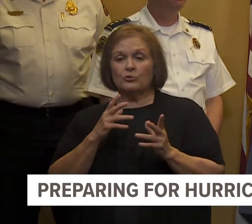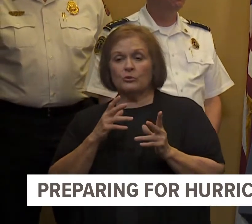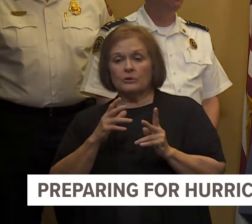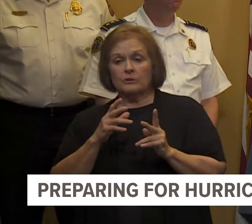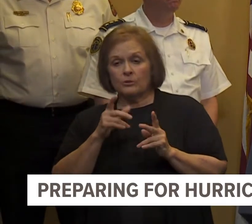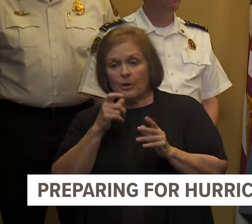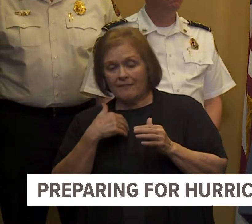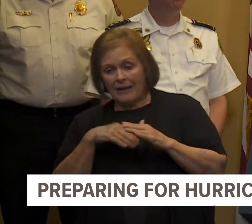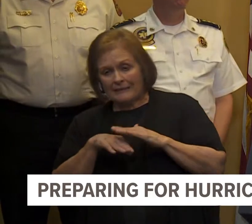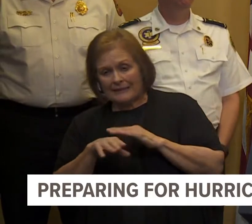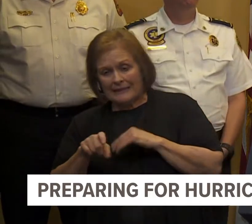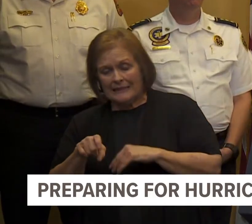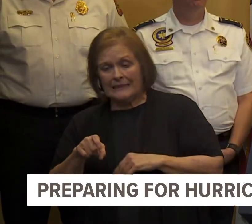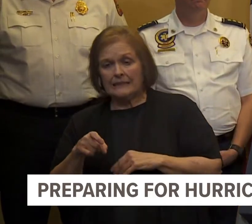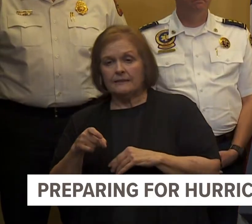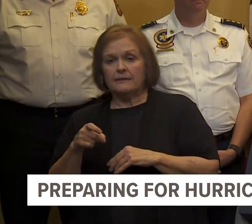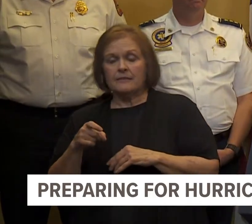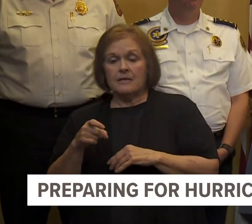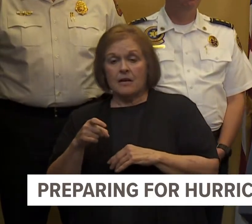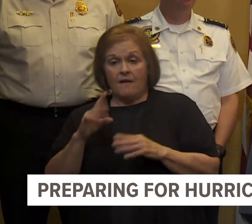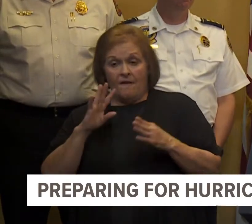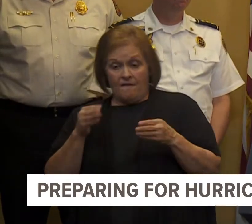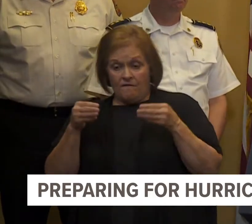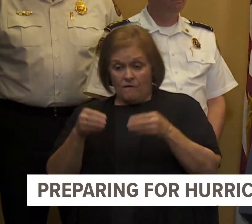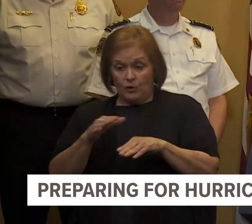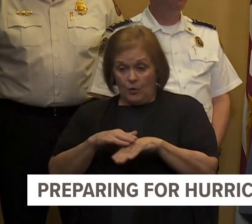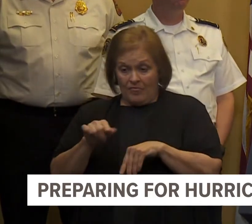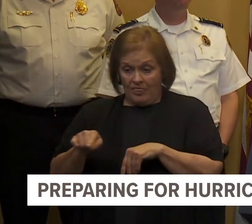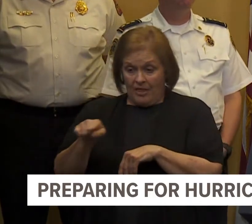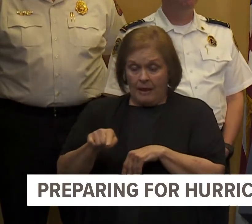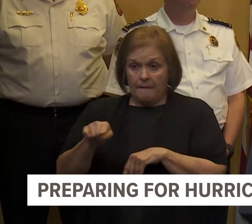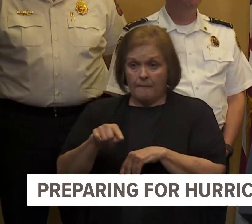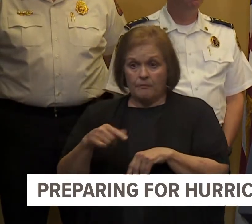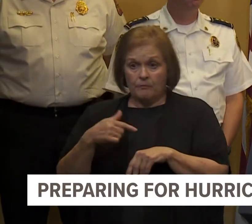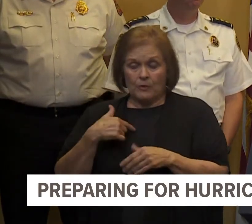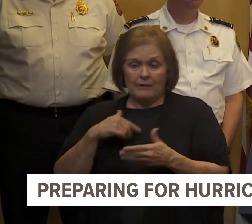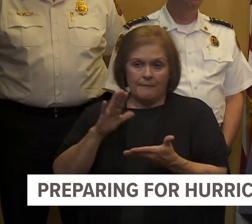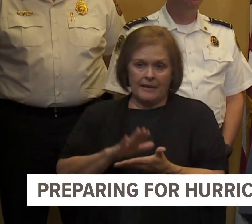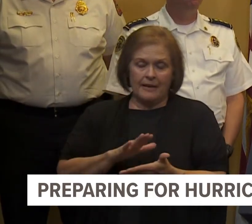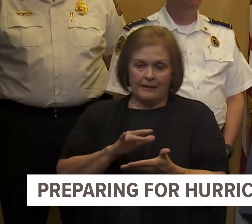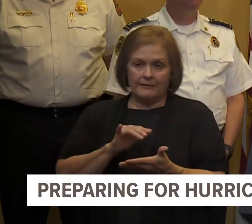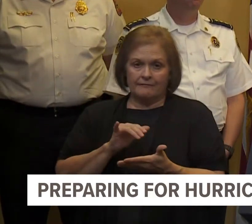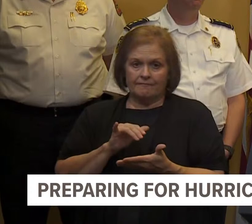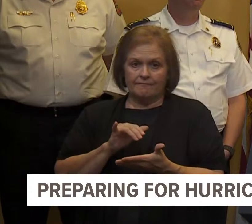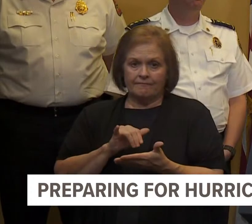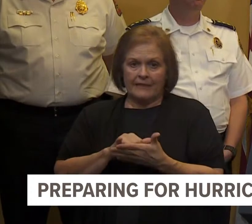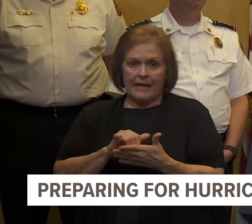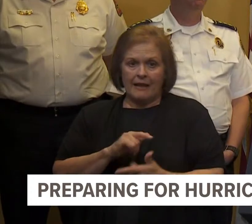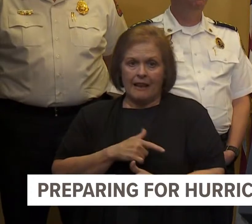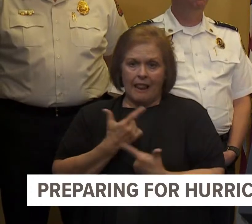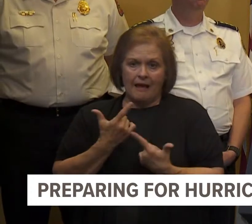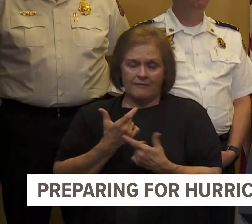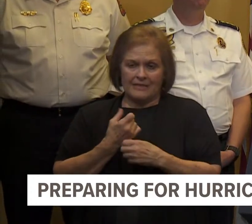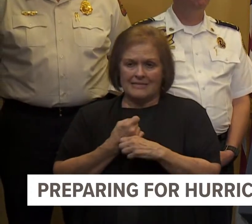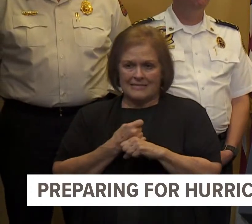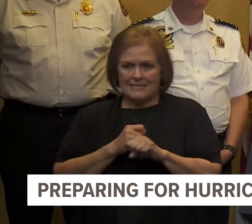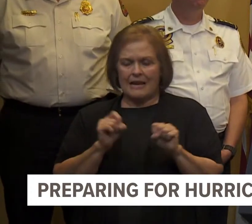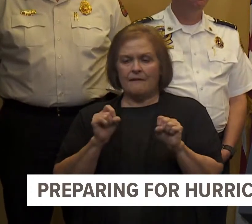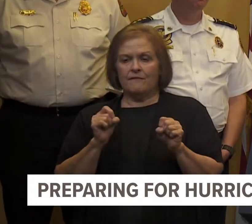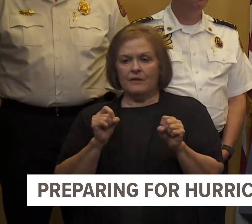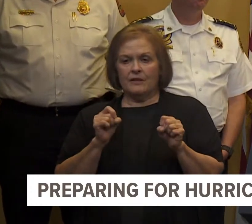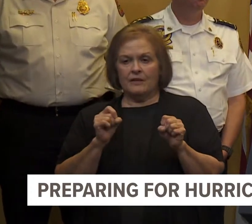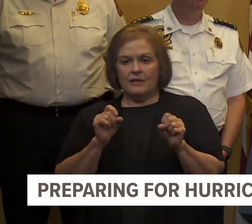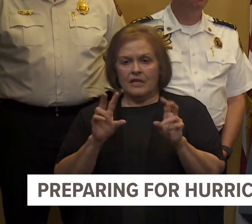access needs, by focusing on them, we are eliminating a lot of that life safety issue that may